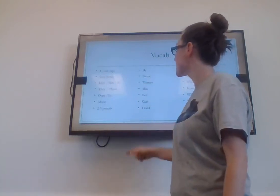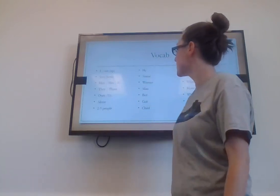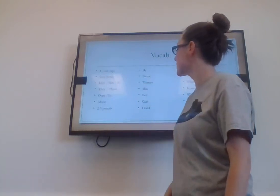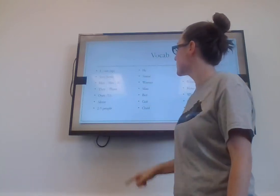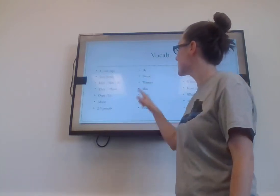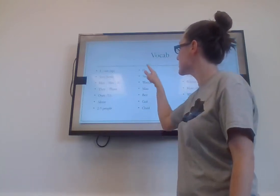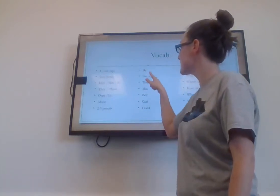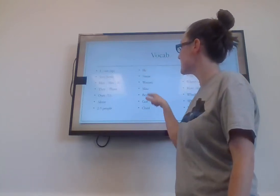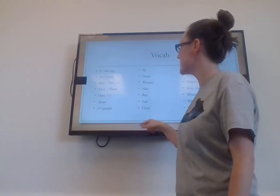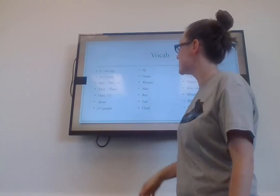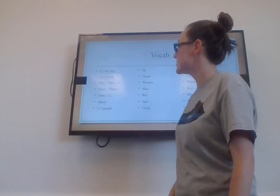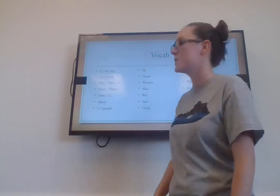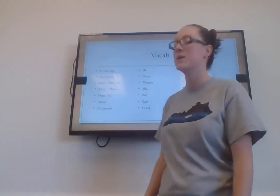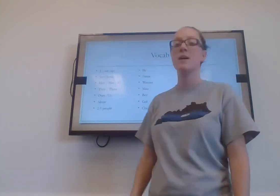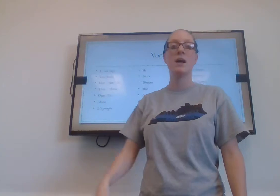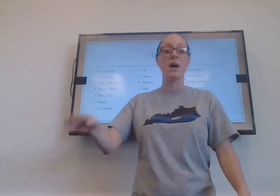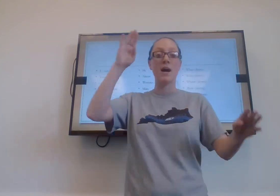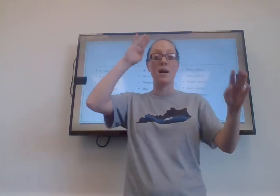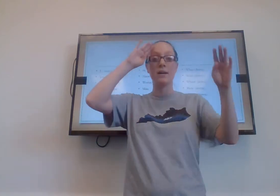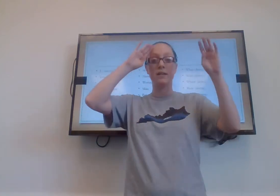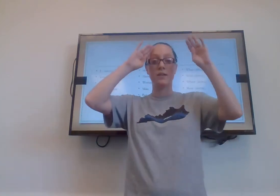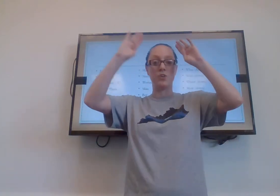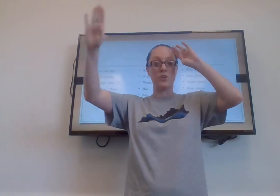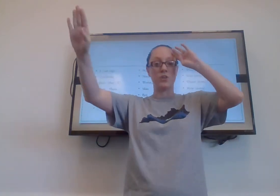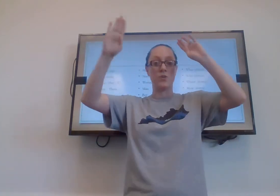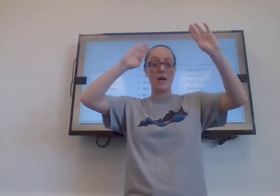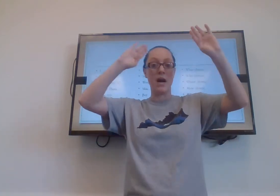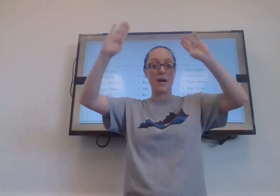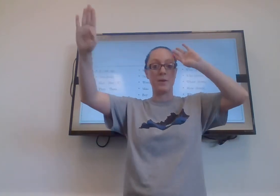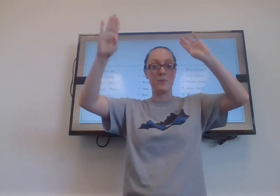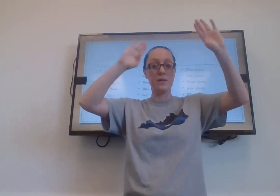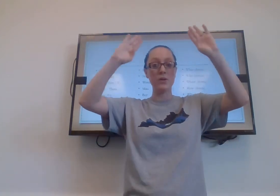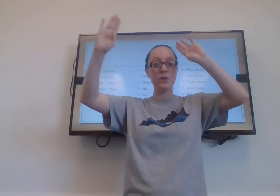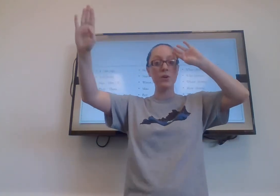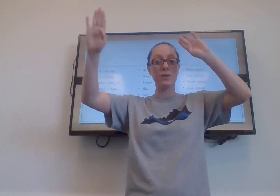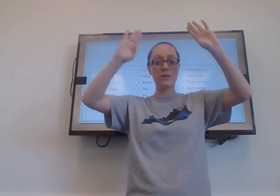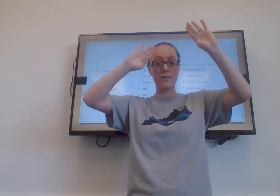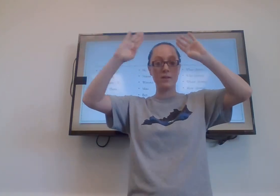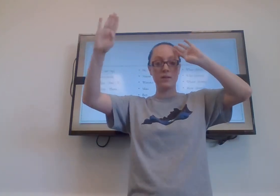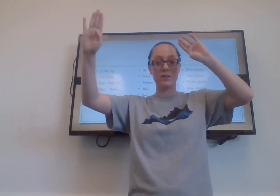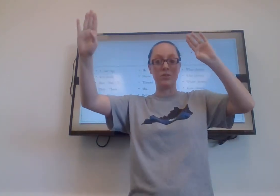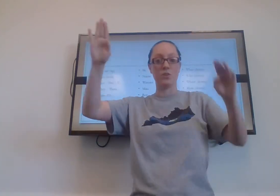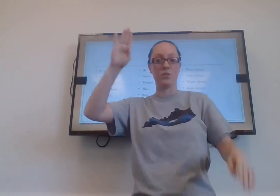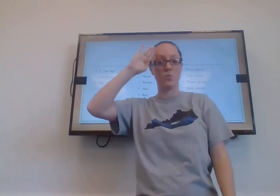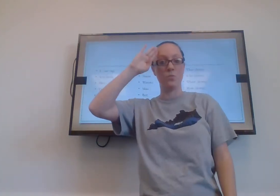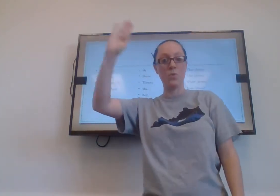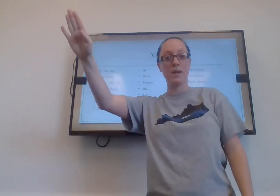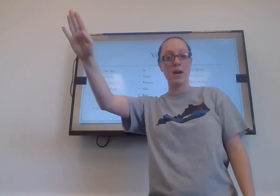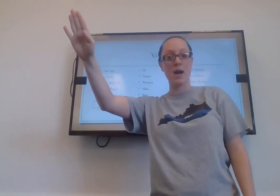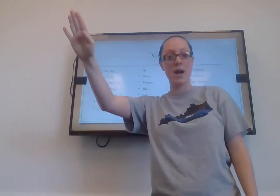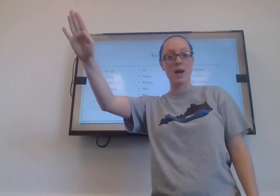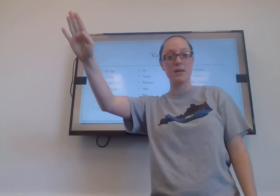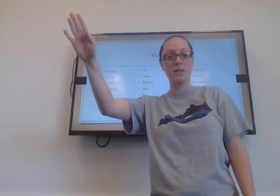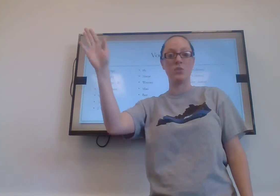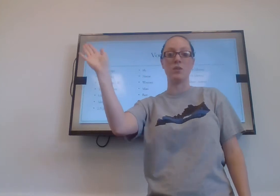we're gonna work on some of these. So high, you can go high up here. You can do 1 high. You can